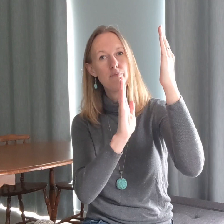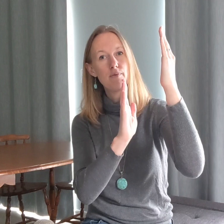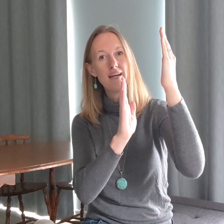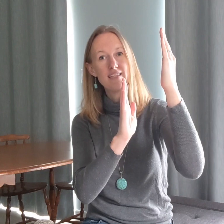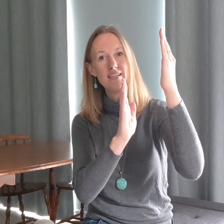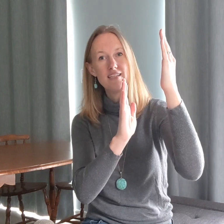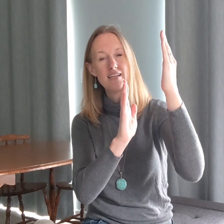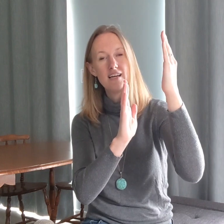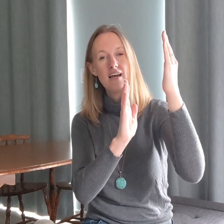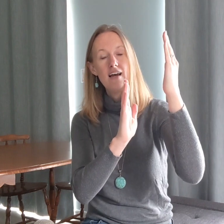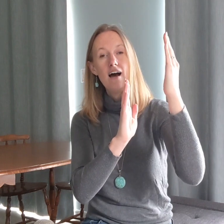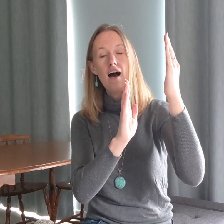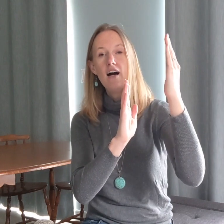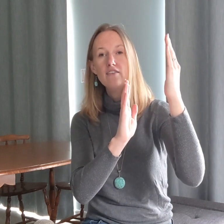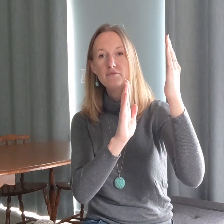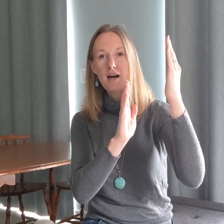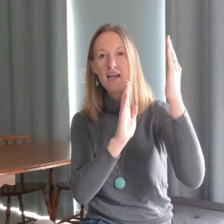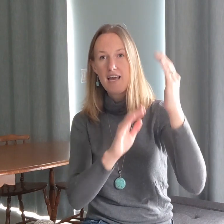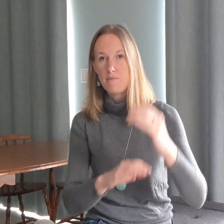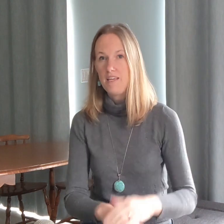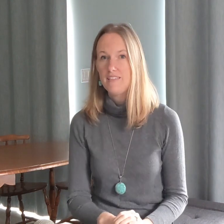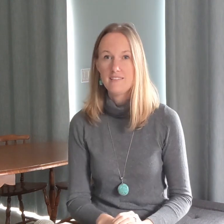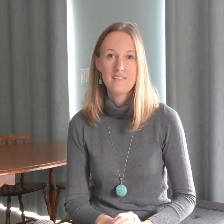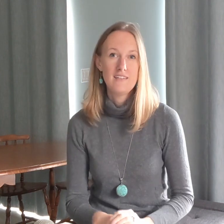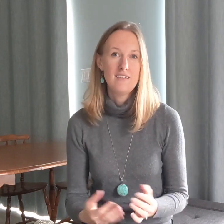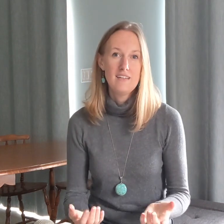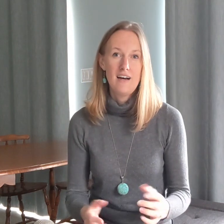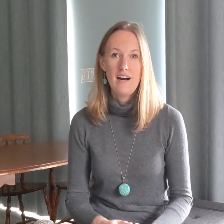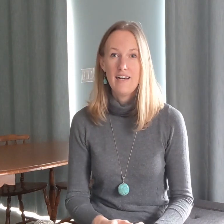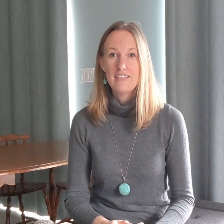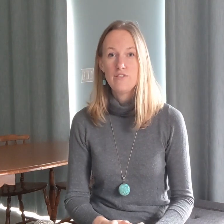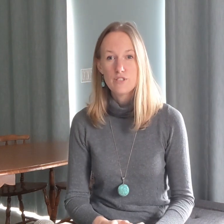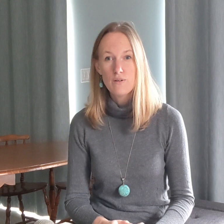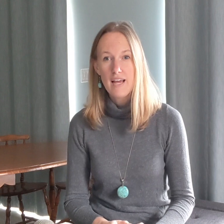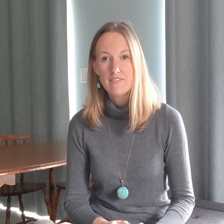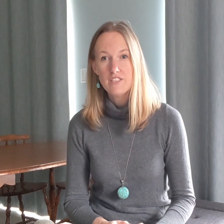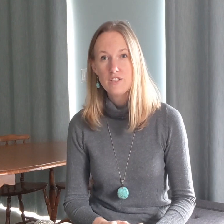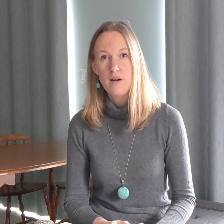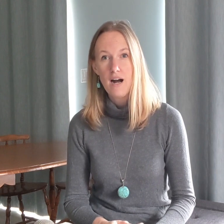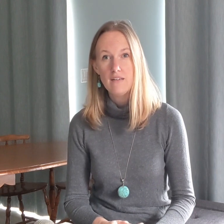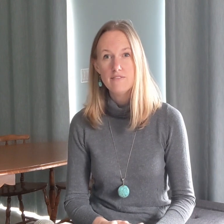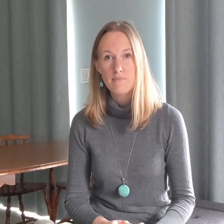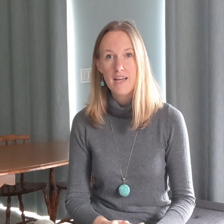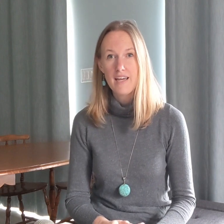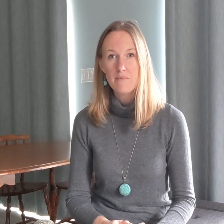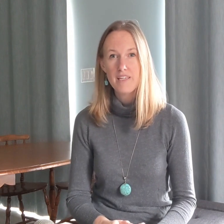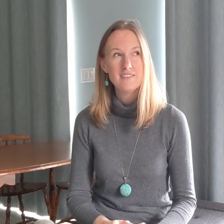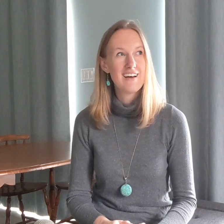presence of my enemies you don't have to do of my enemies I